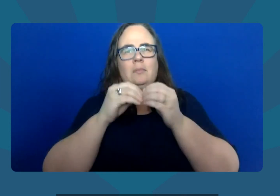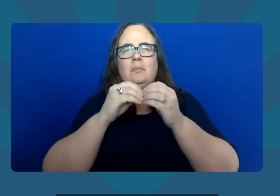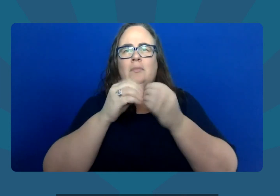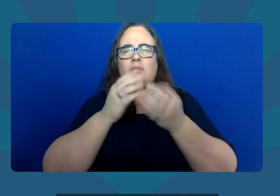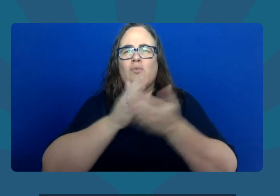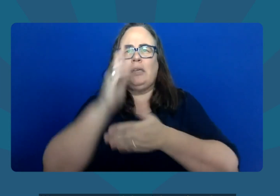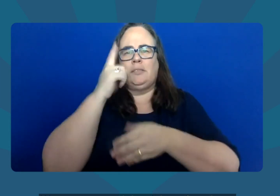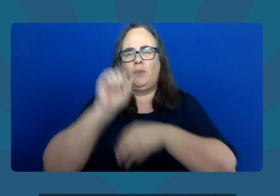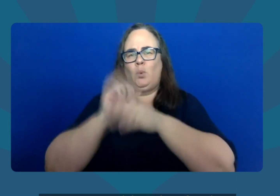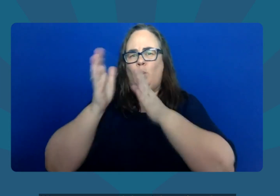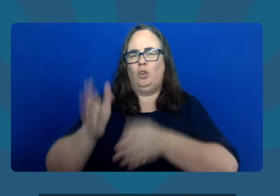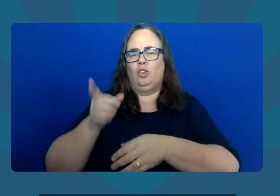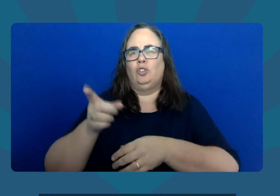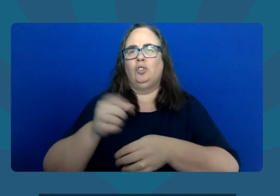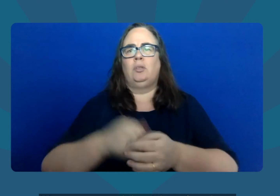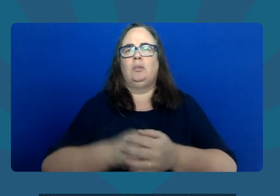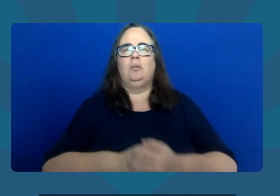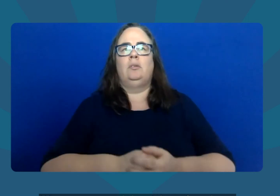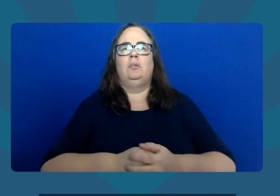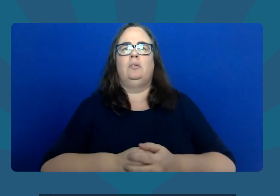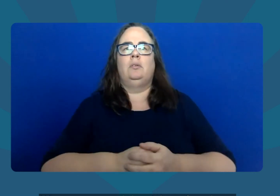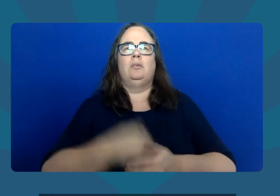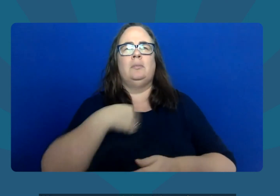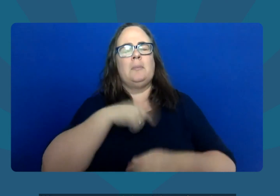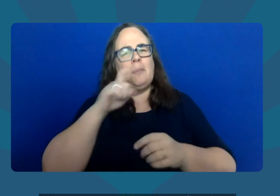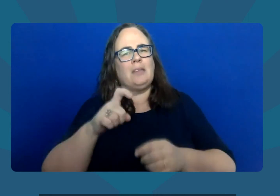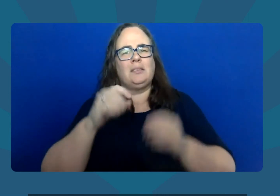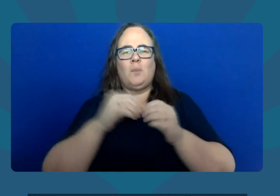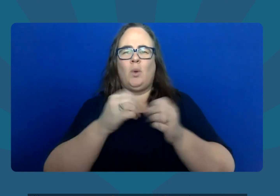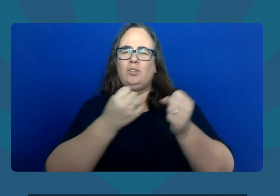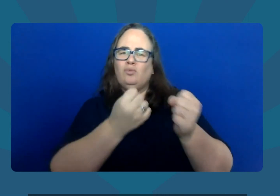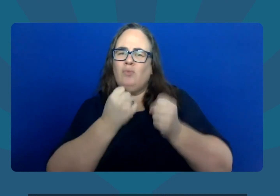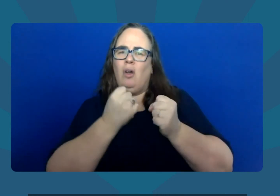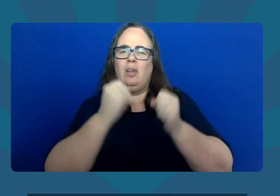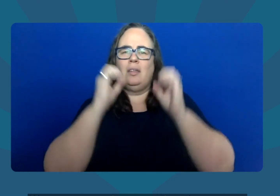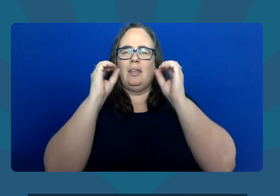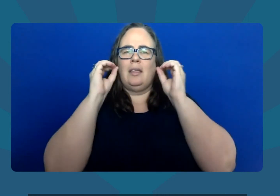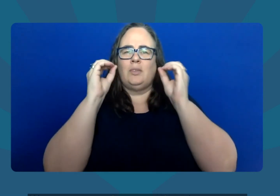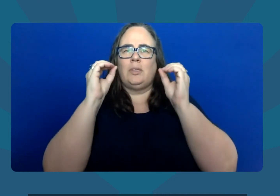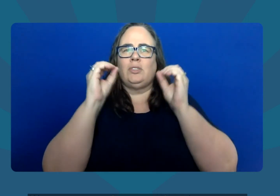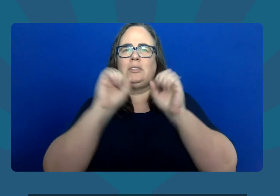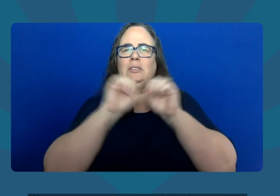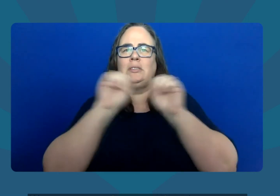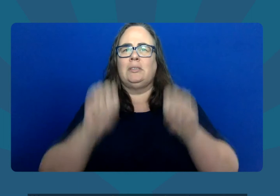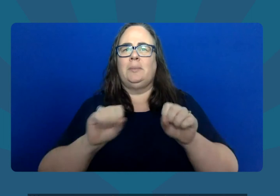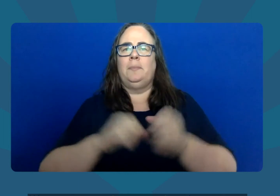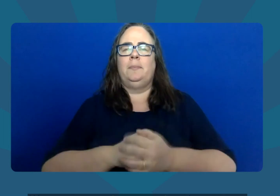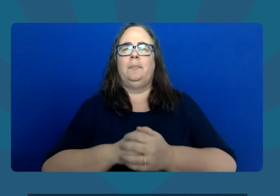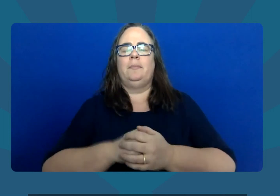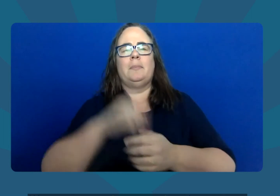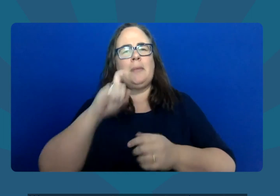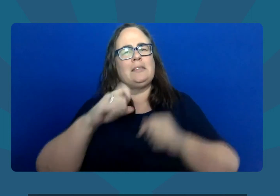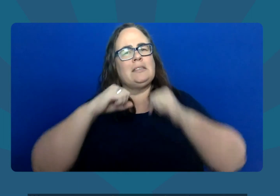care. We must expand the rights of workers. We must strengthen our education